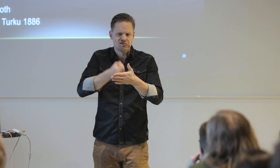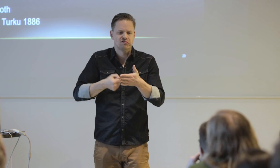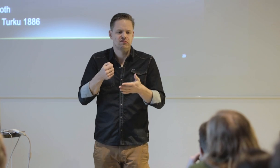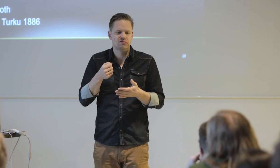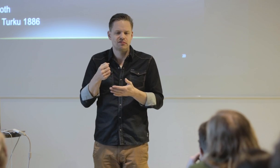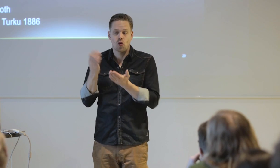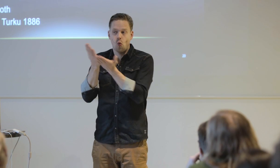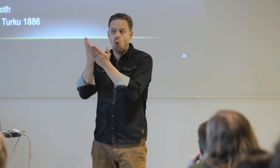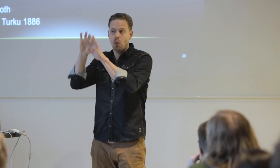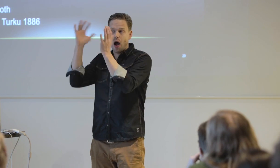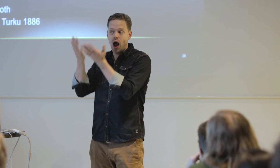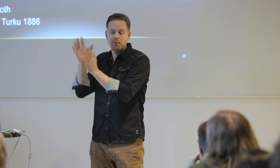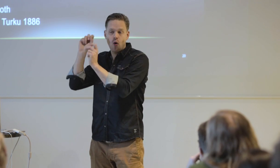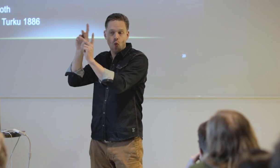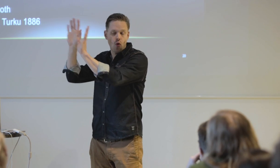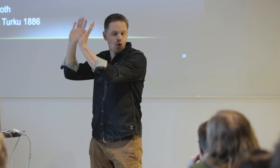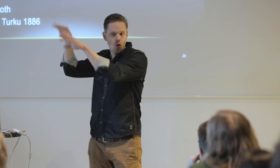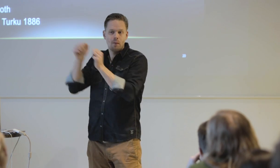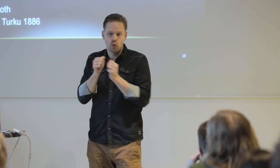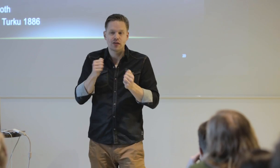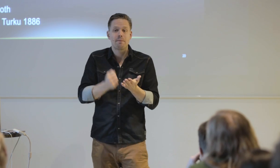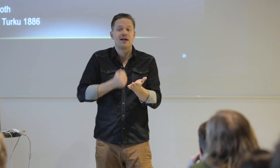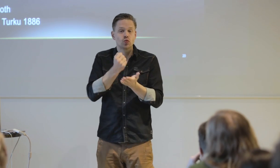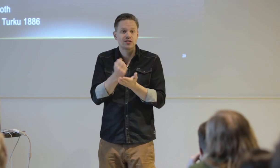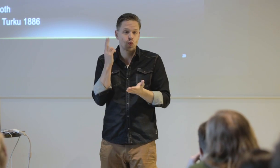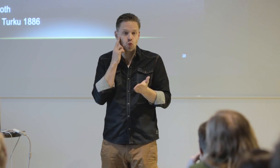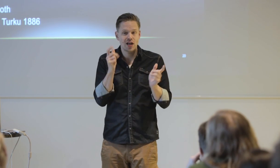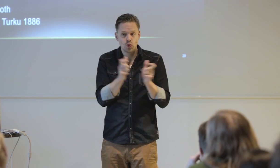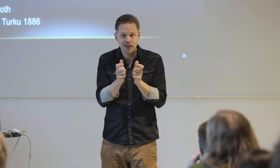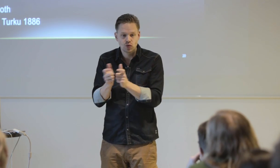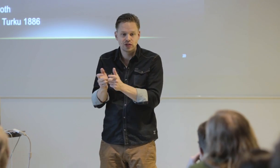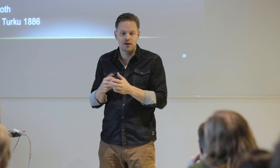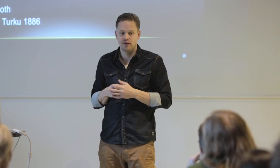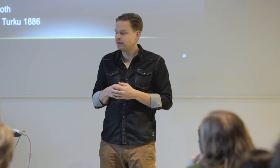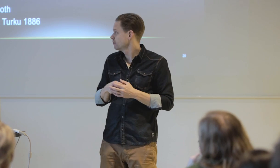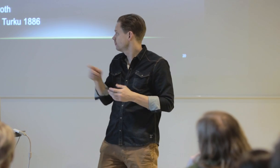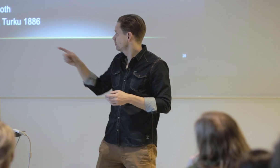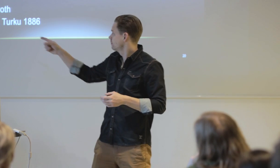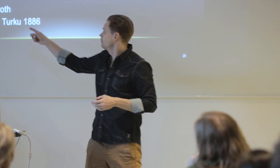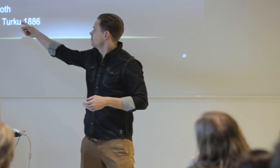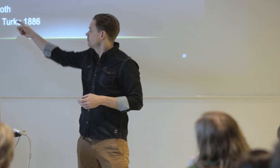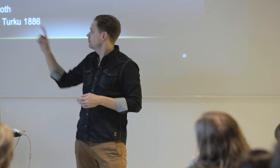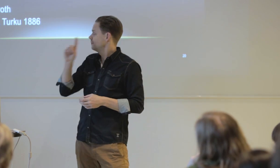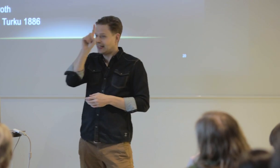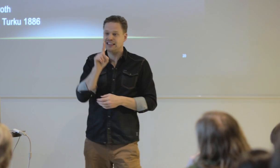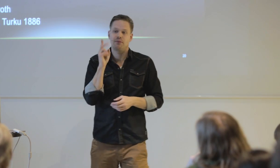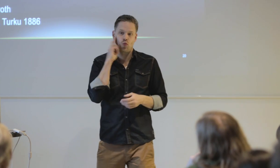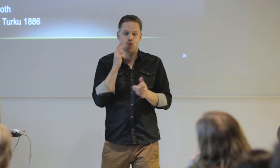to still fight for whatever the world does, but they decided to start establishing deaf clubs. The first